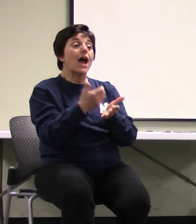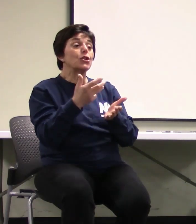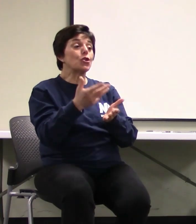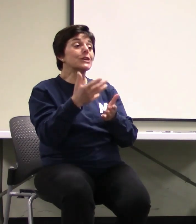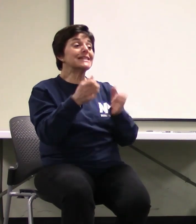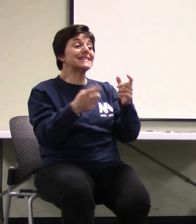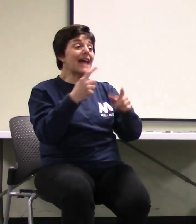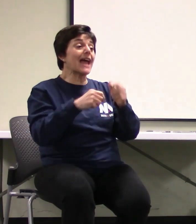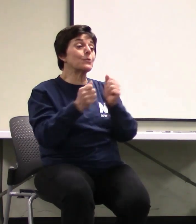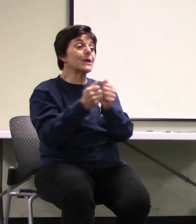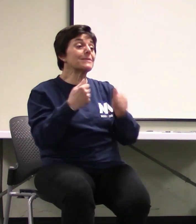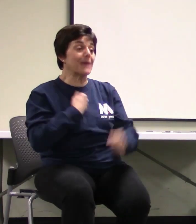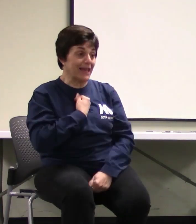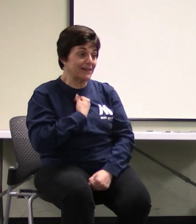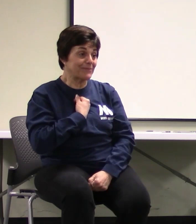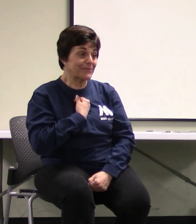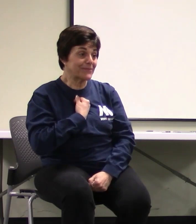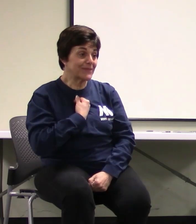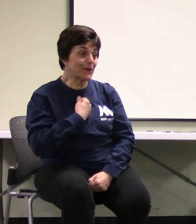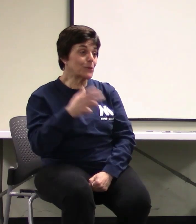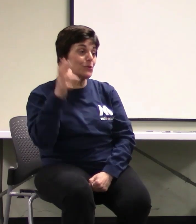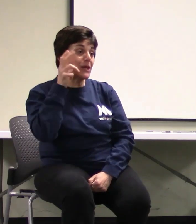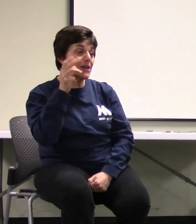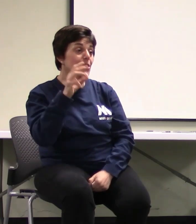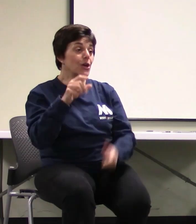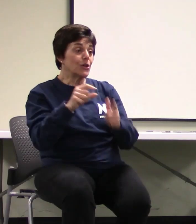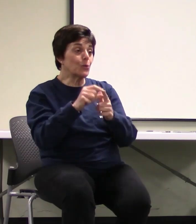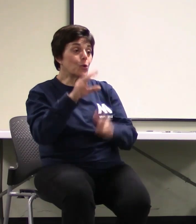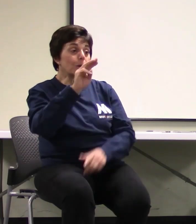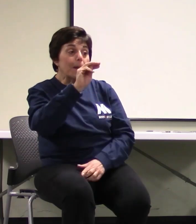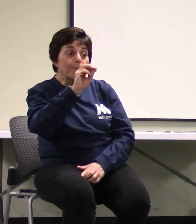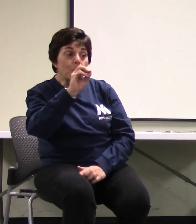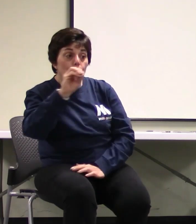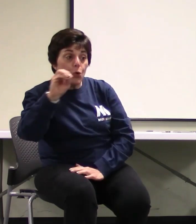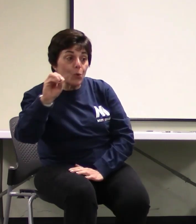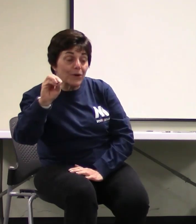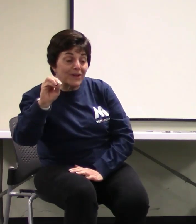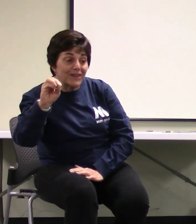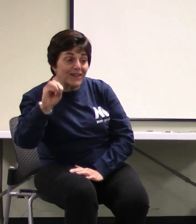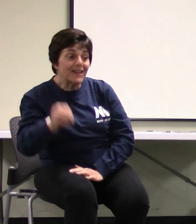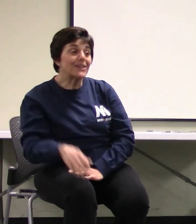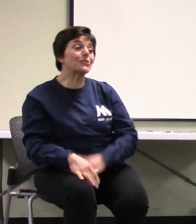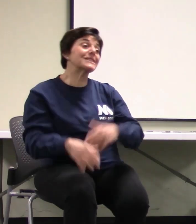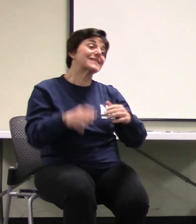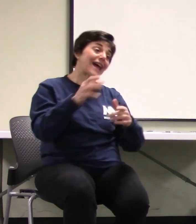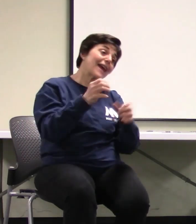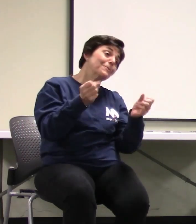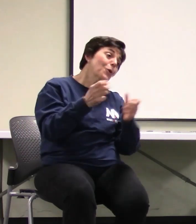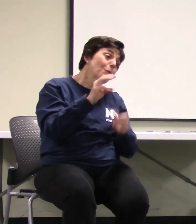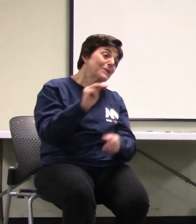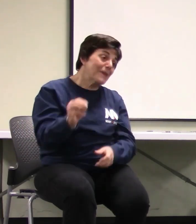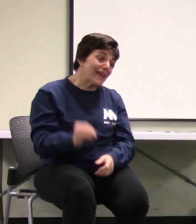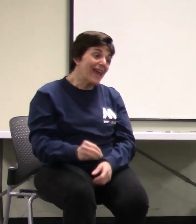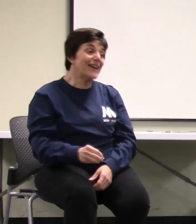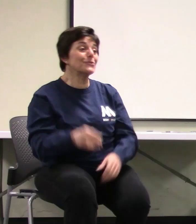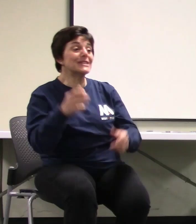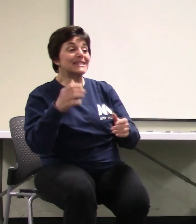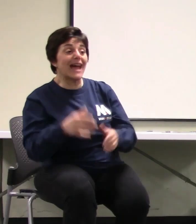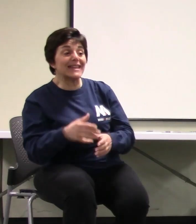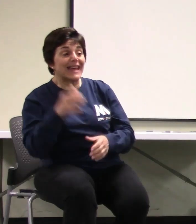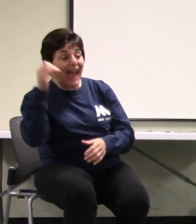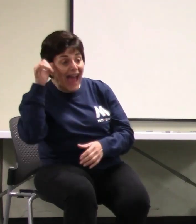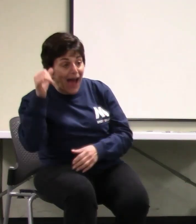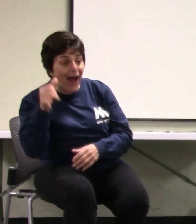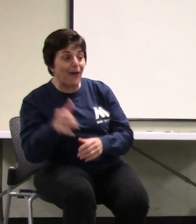because you're going to sign with me. Like when you hear the word moo, you can sign moo with me, and you